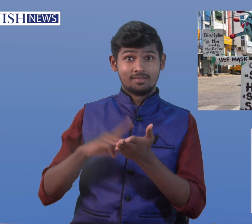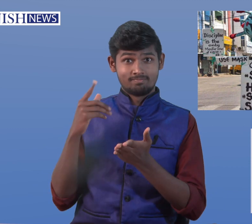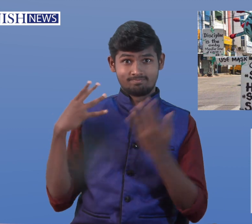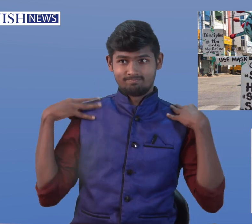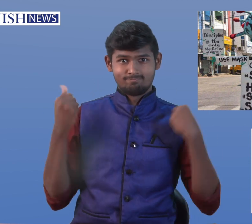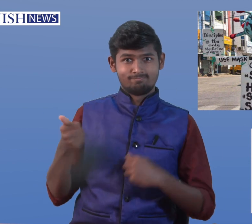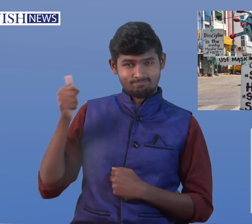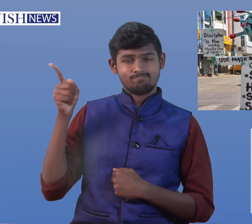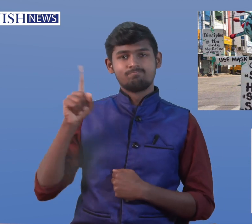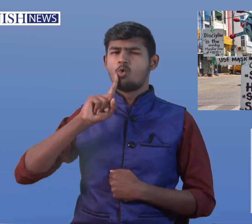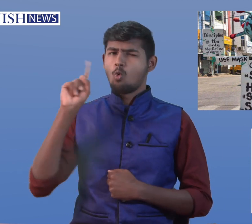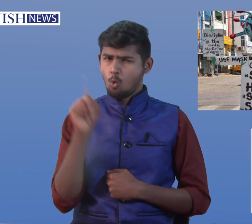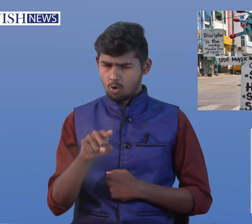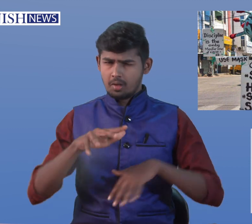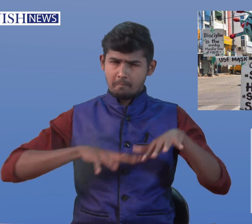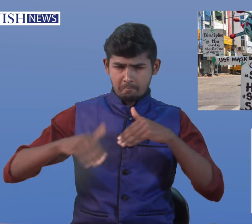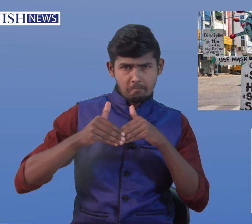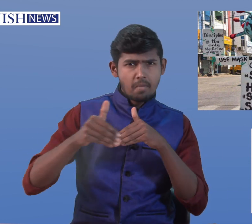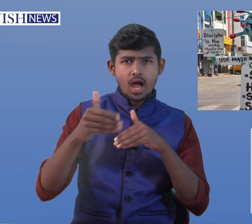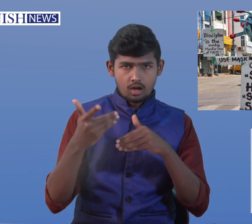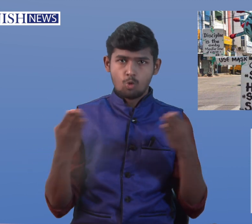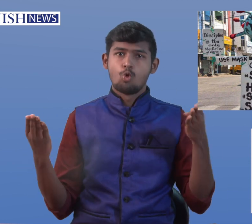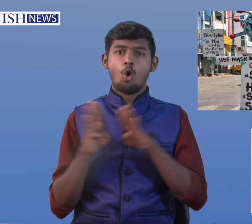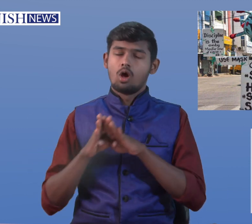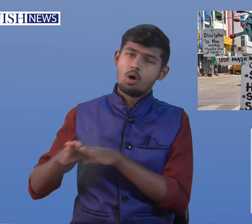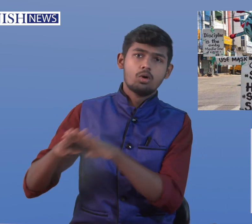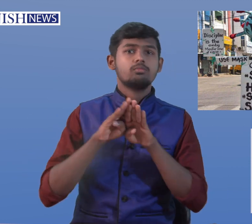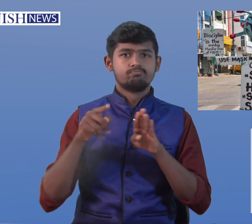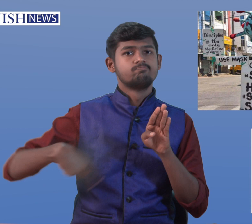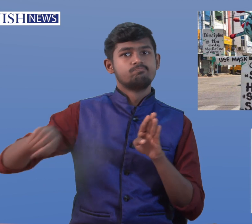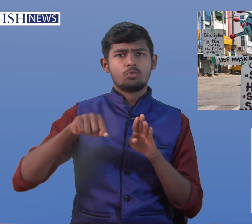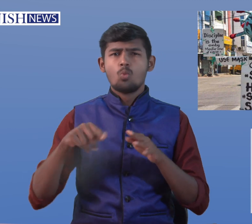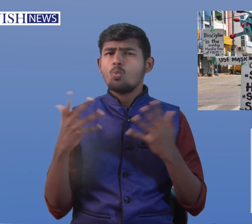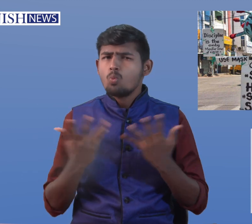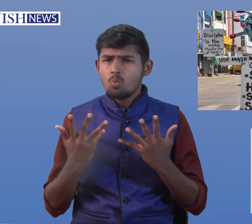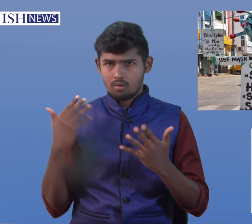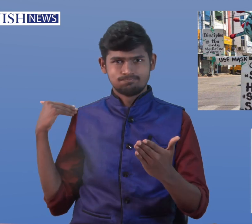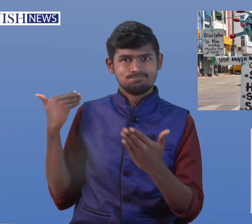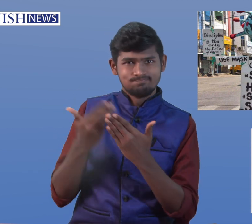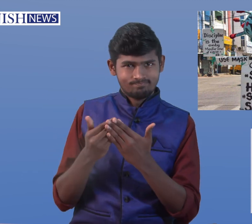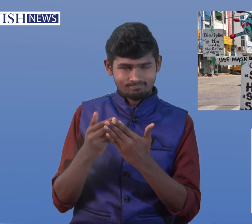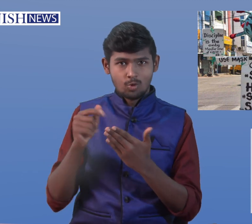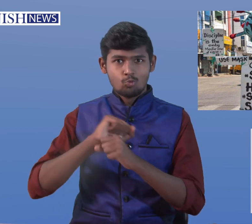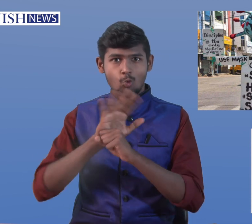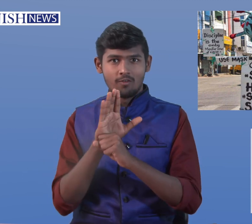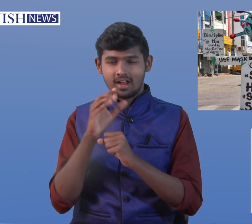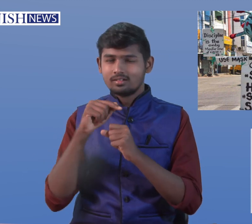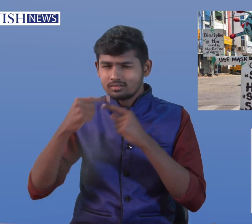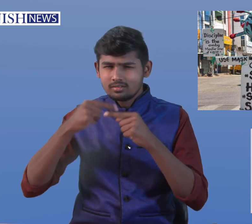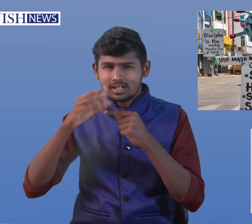COVID-19 cases, Maharashtra Chief Minister asked officials to prepare a plan for implementation of a lockdown which will have minimum impact